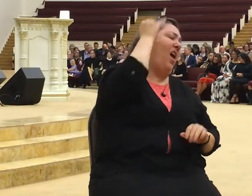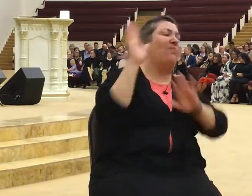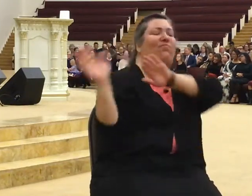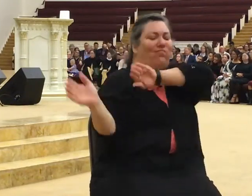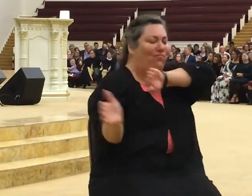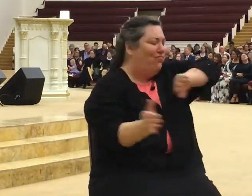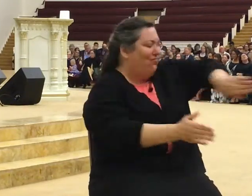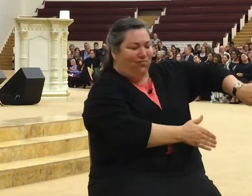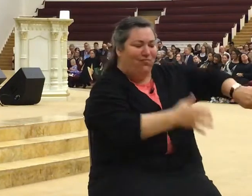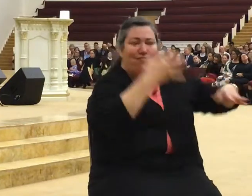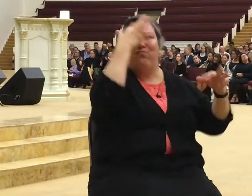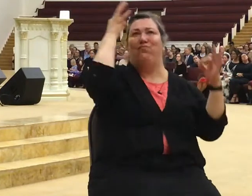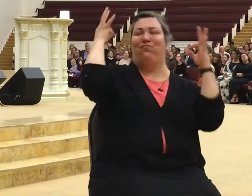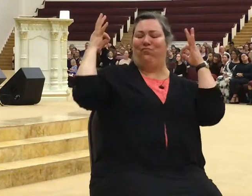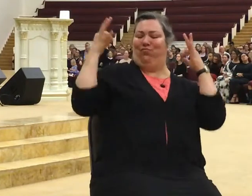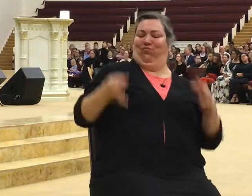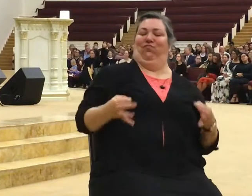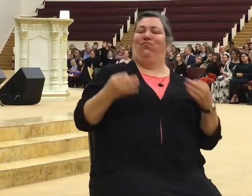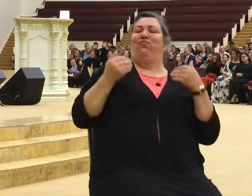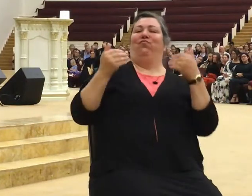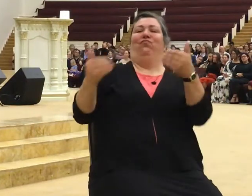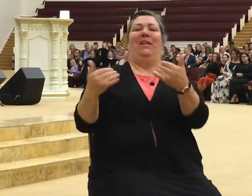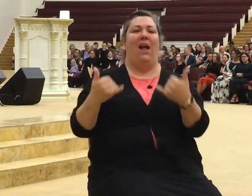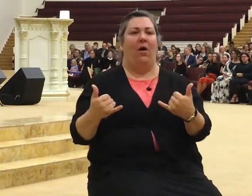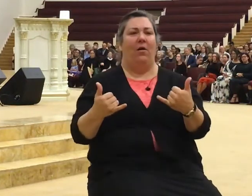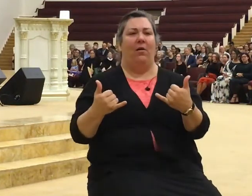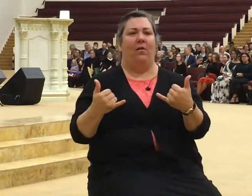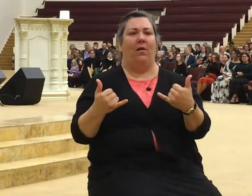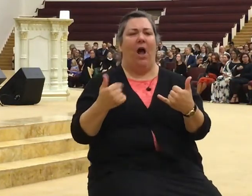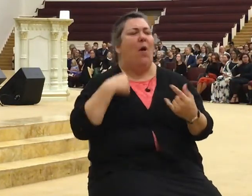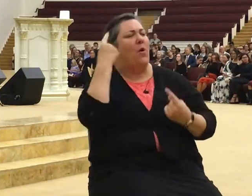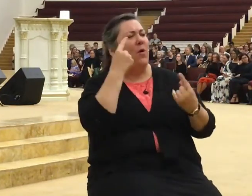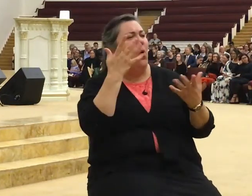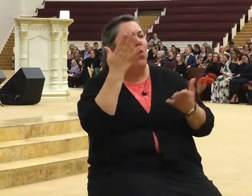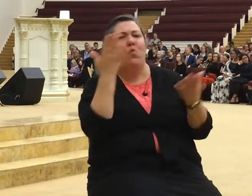just made up their mind. I wonder what you waiting on.